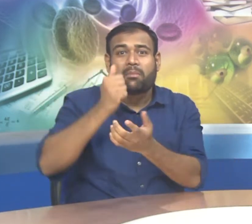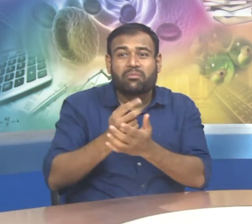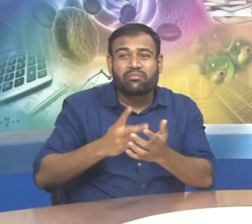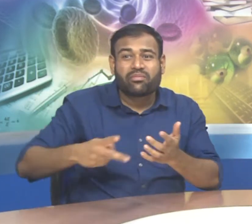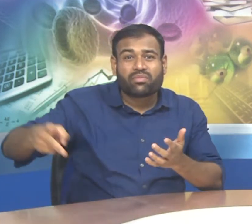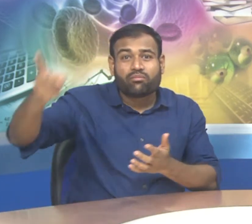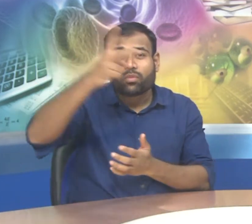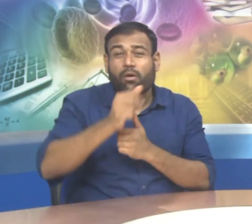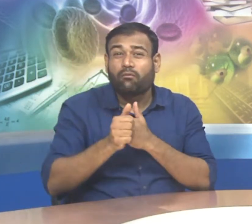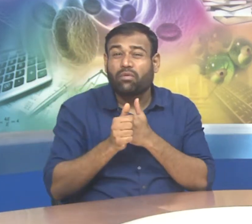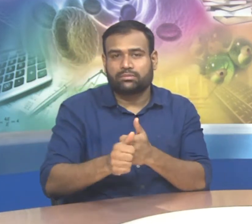notes